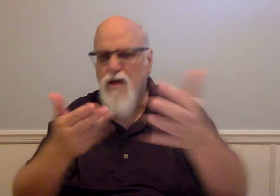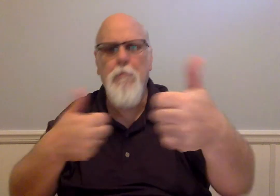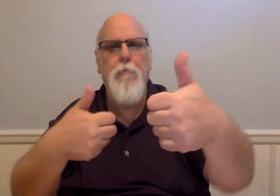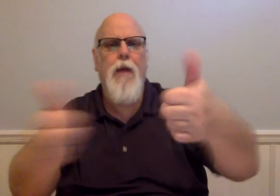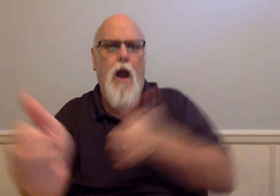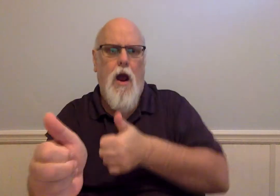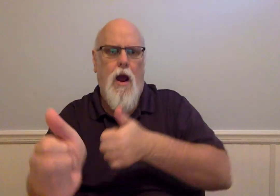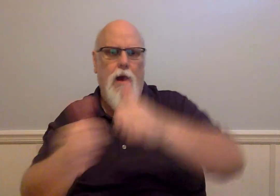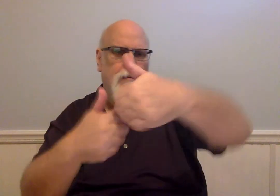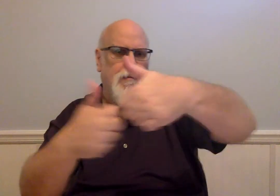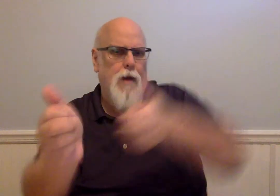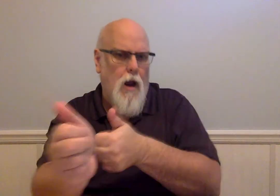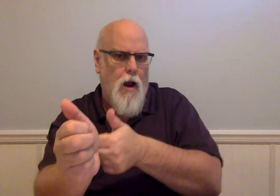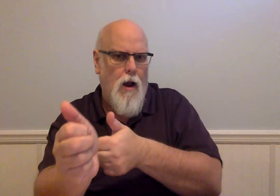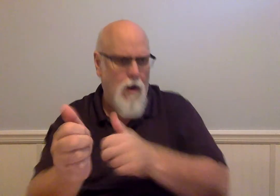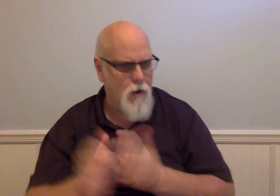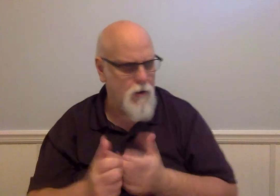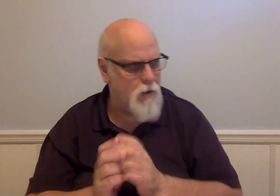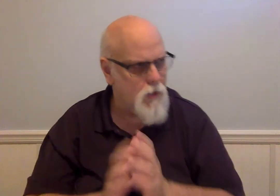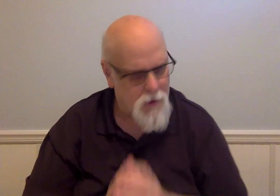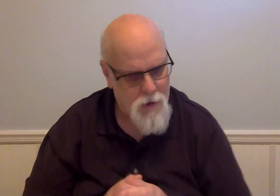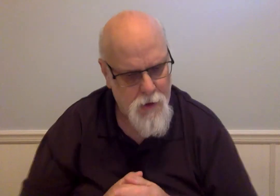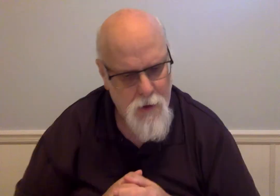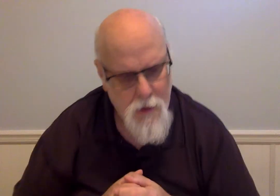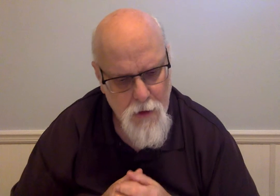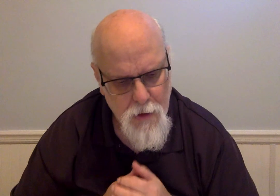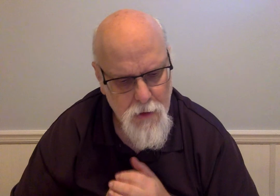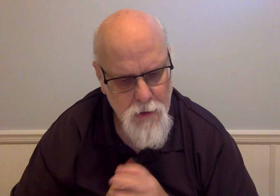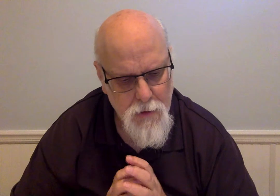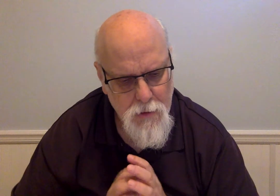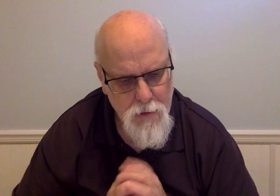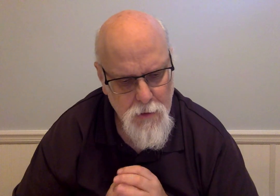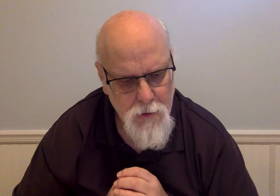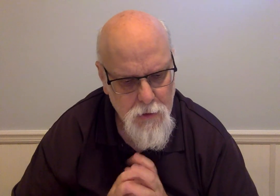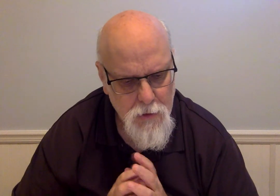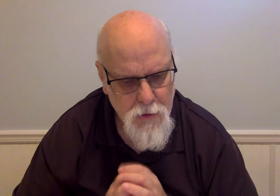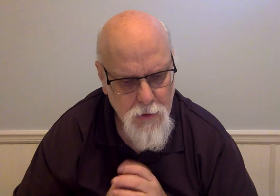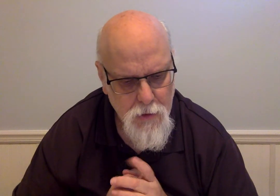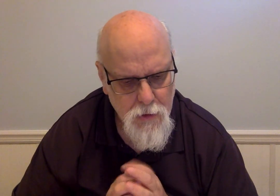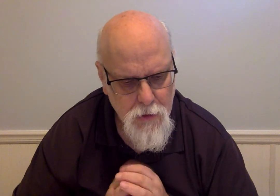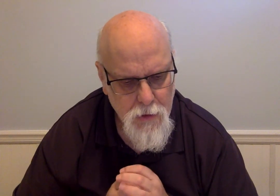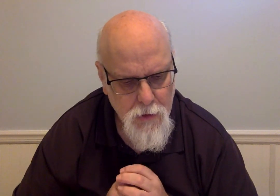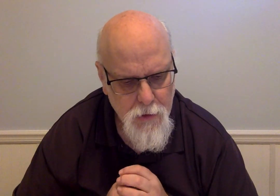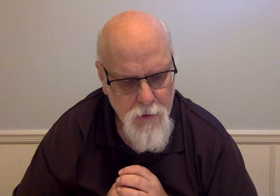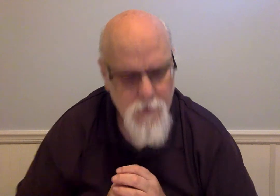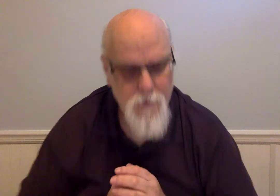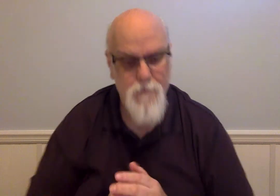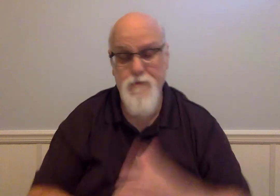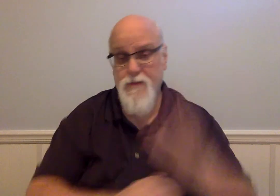maybe there are a lot of things, objects, something is behind. So index finger for a person,